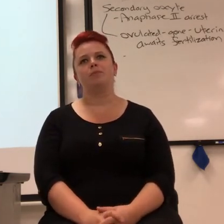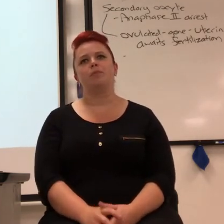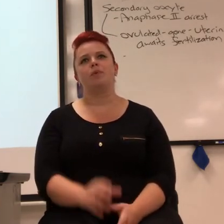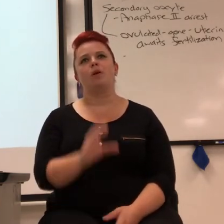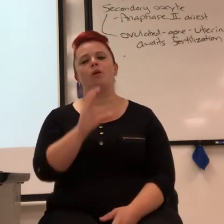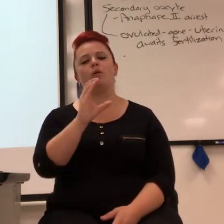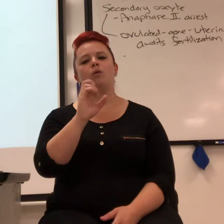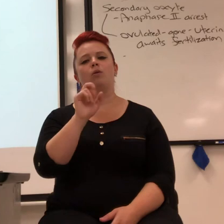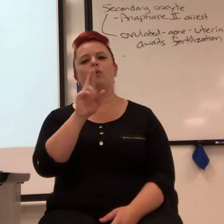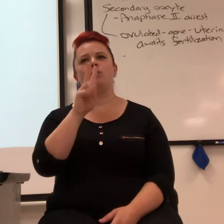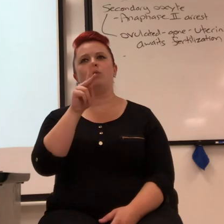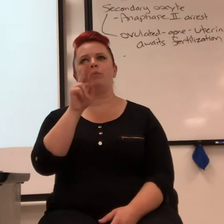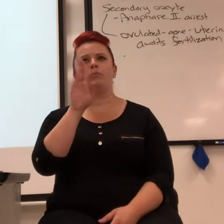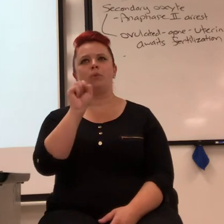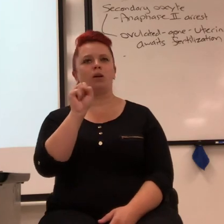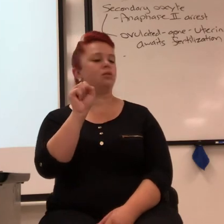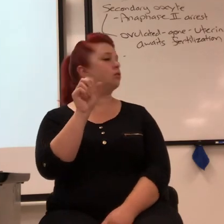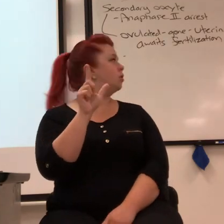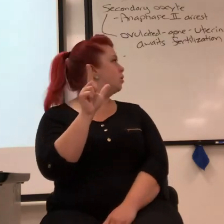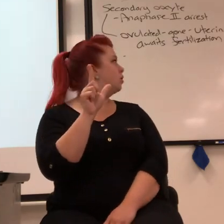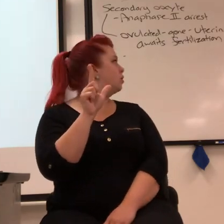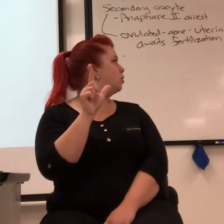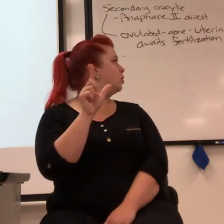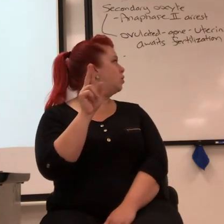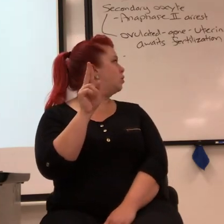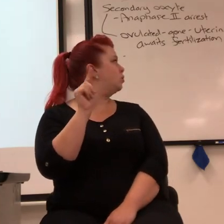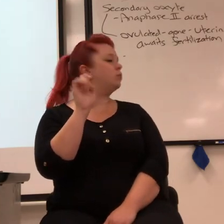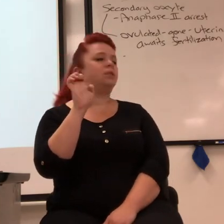Corpus luteum.